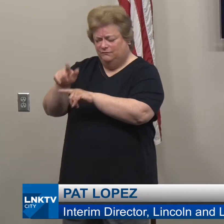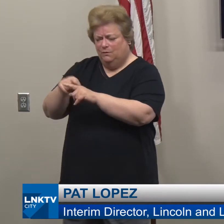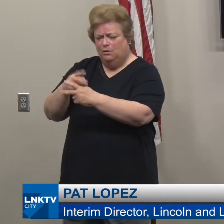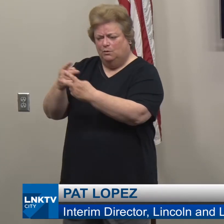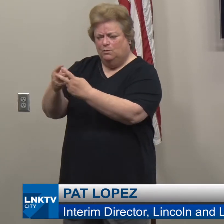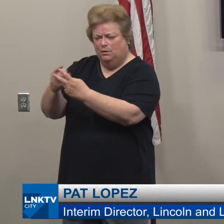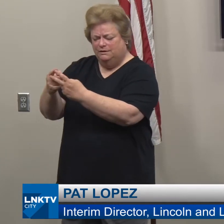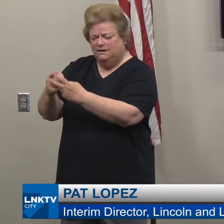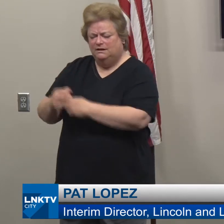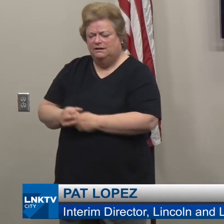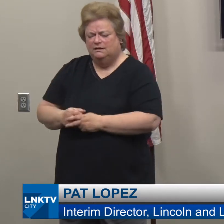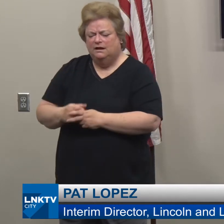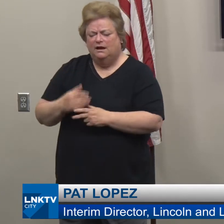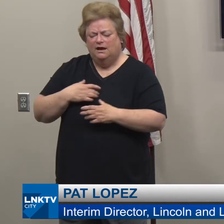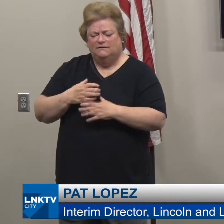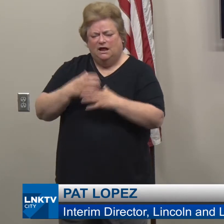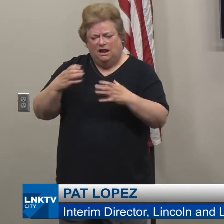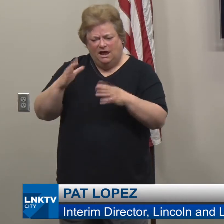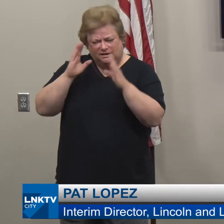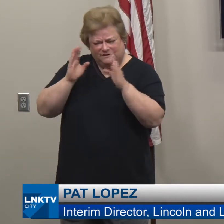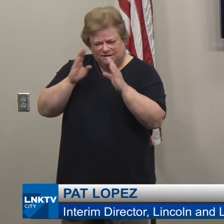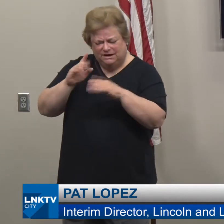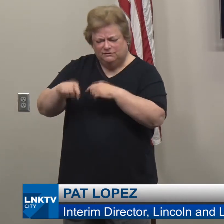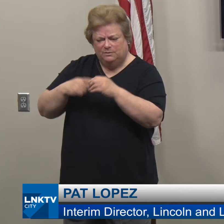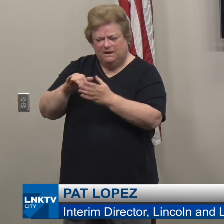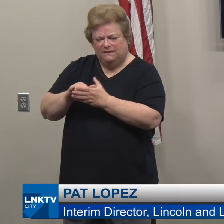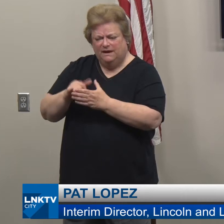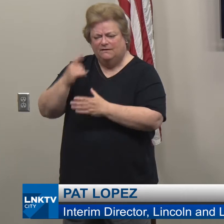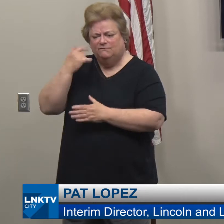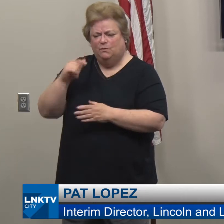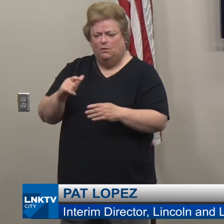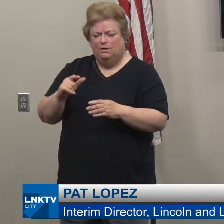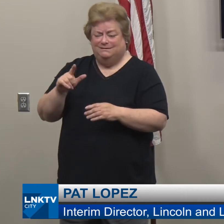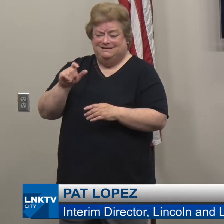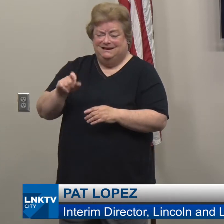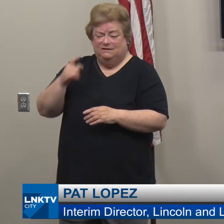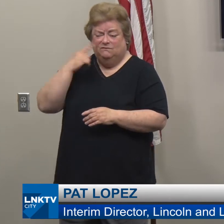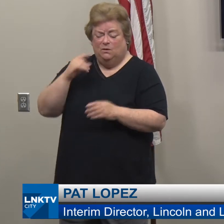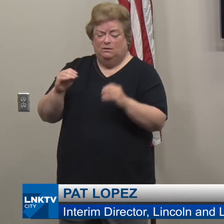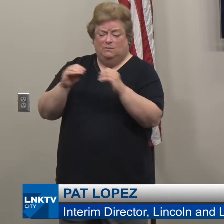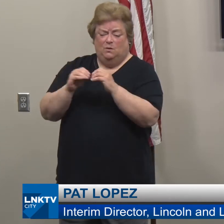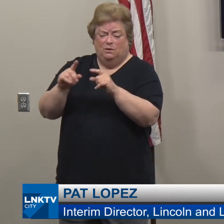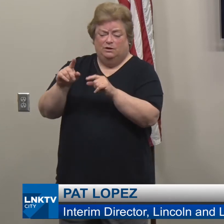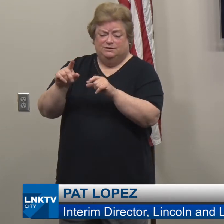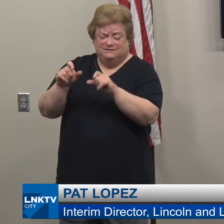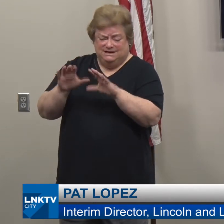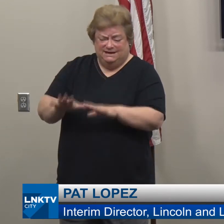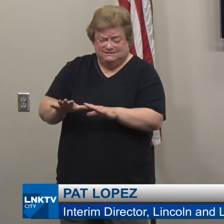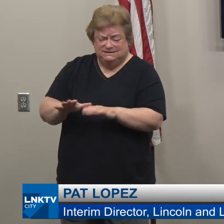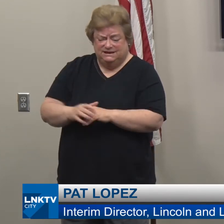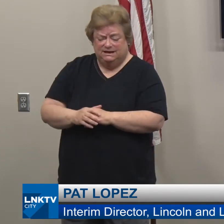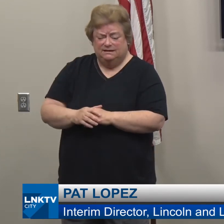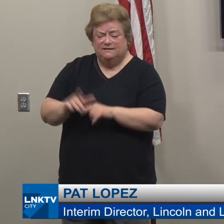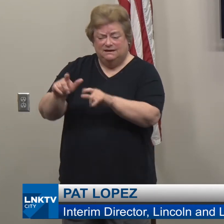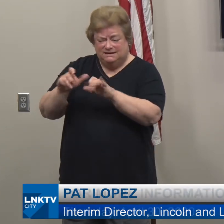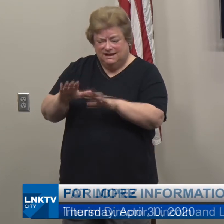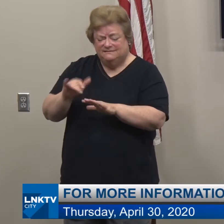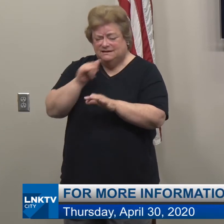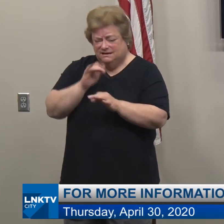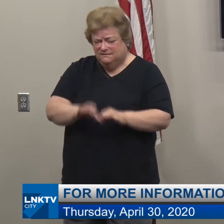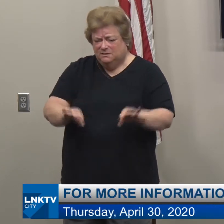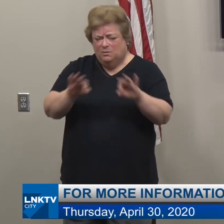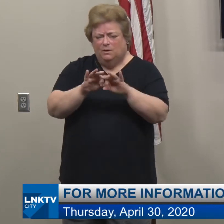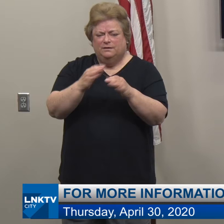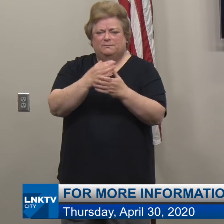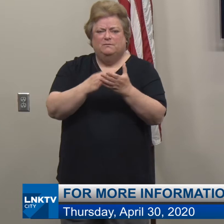been a lot of attention, and rightfully so, to the need for more testing. Testing is one of the critical components that